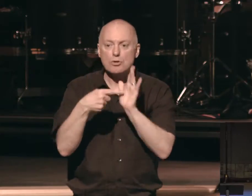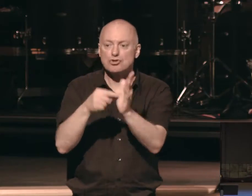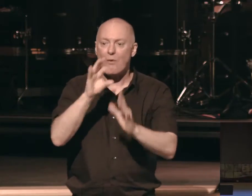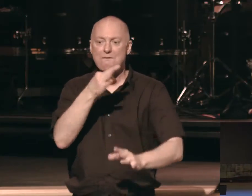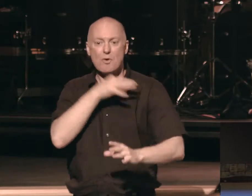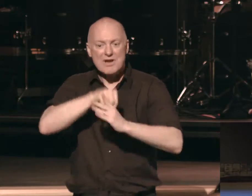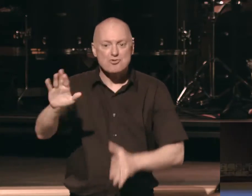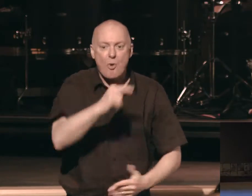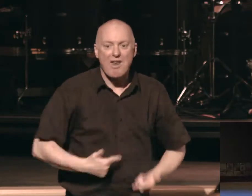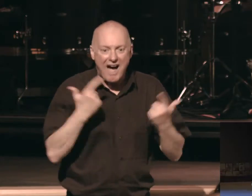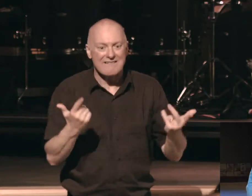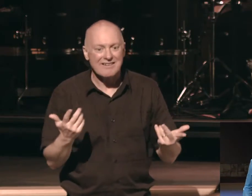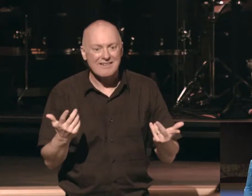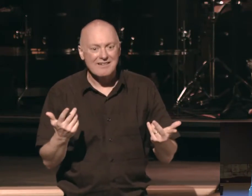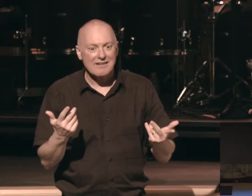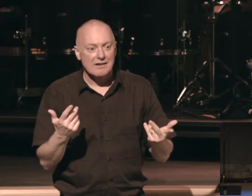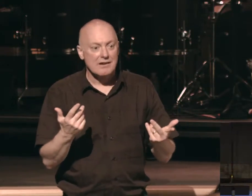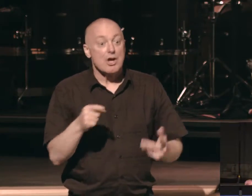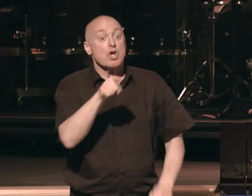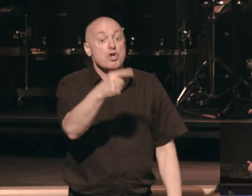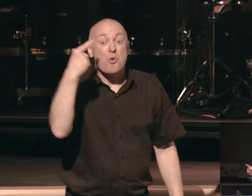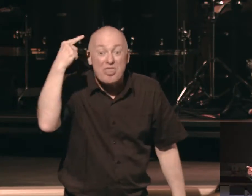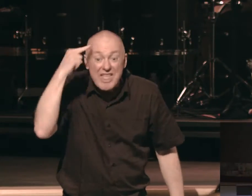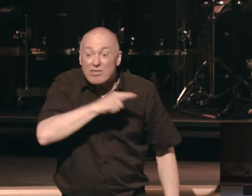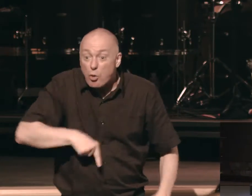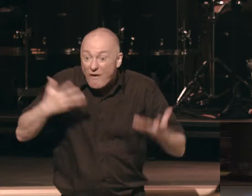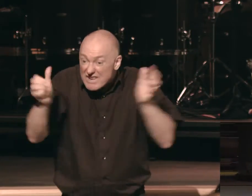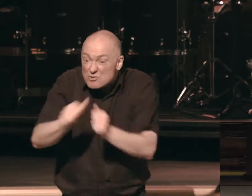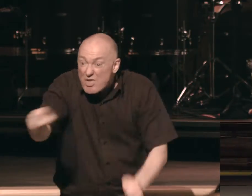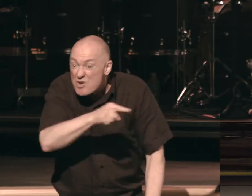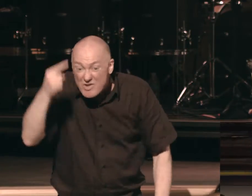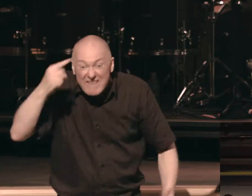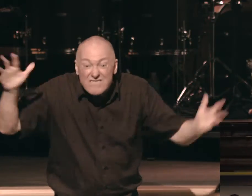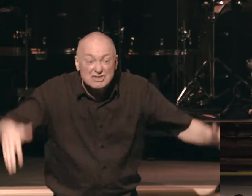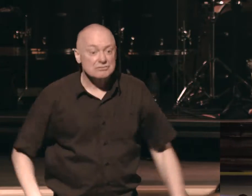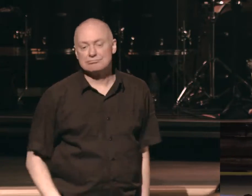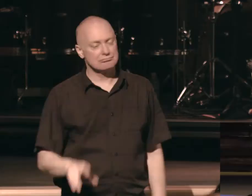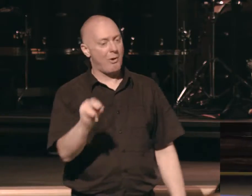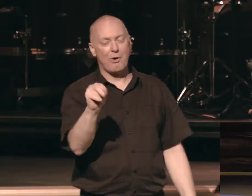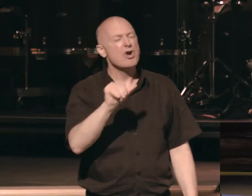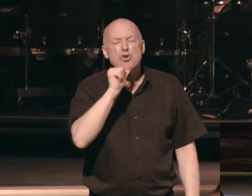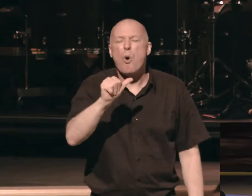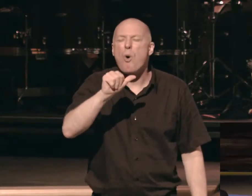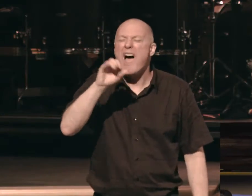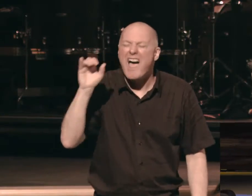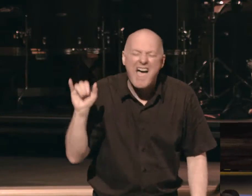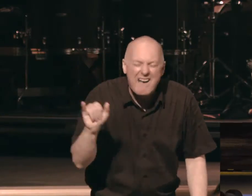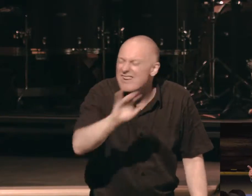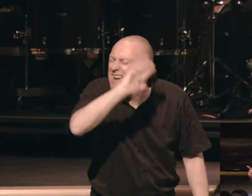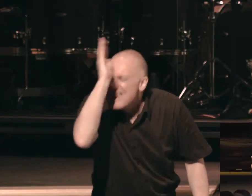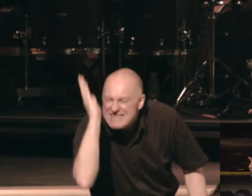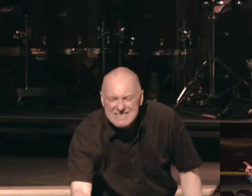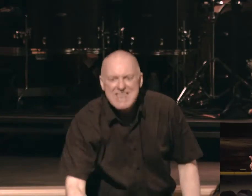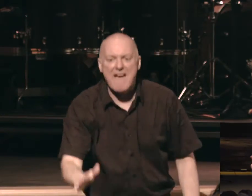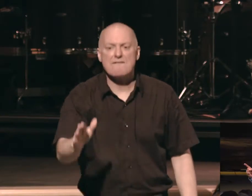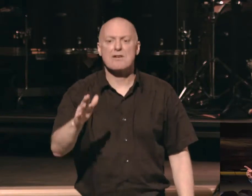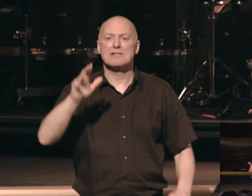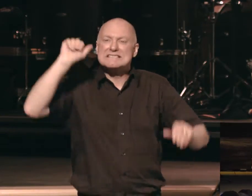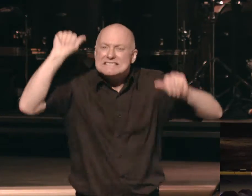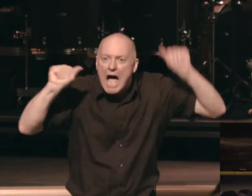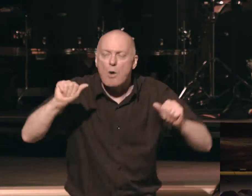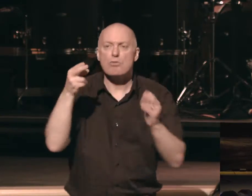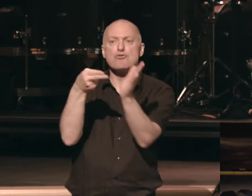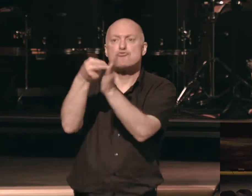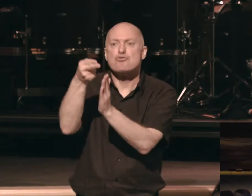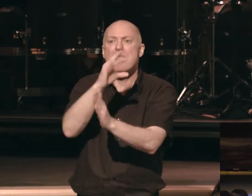bears fruit. I've said this before, and I'll say it again. You think the Lord is done with you in your life? Don't ever, ever